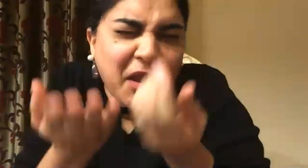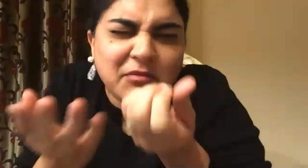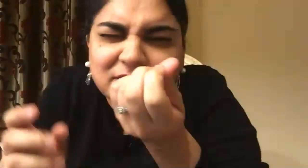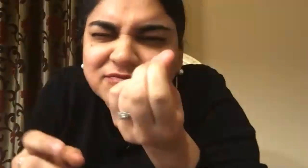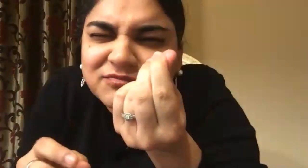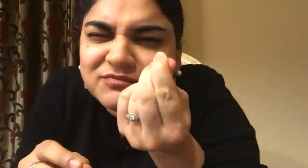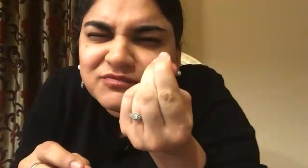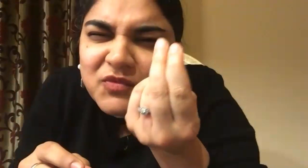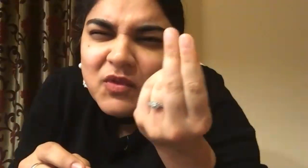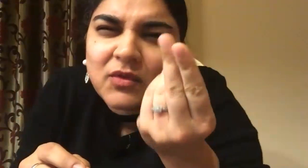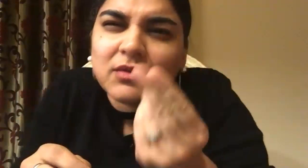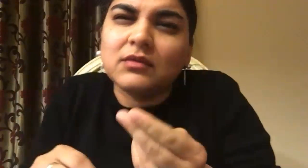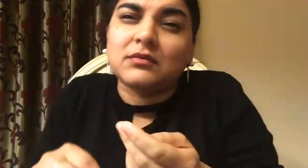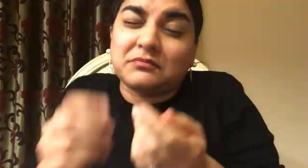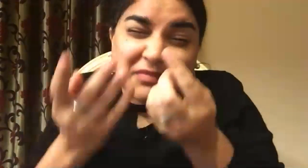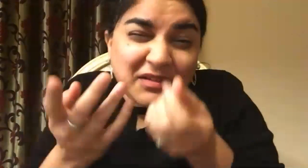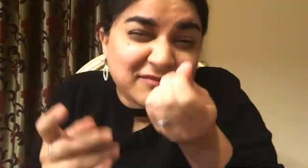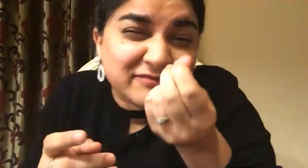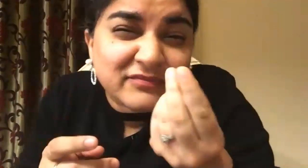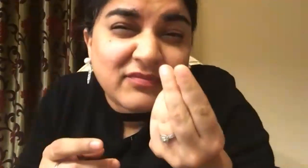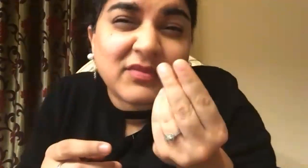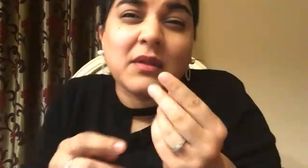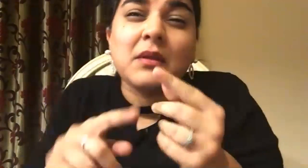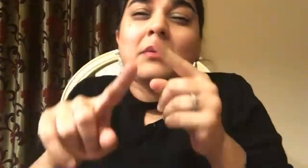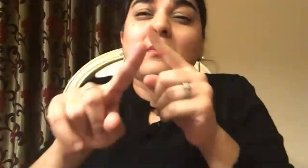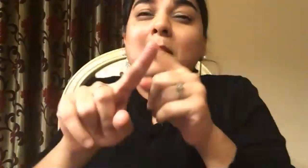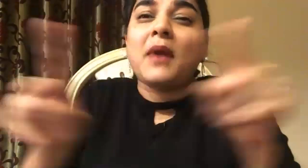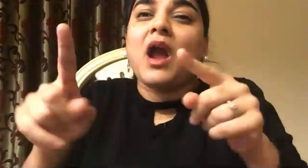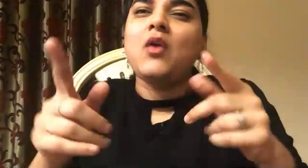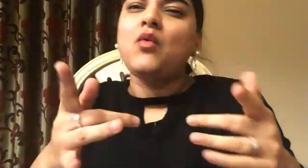I mean, in jail, there might be a few deafblind people, but